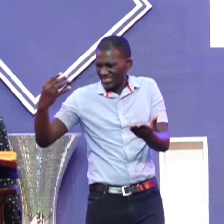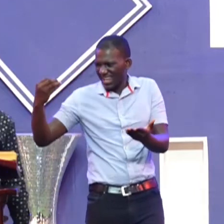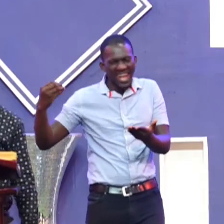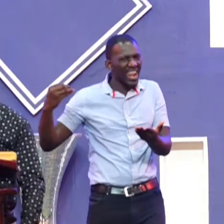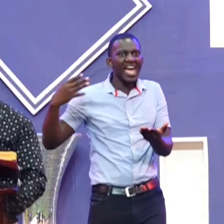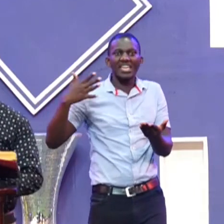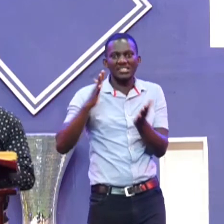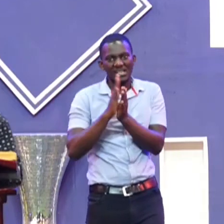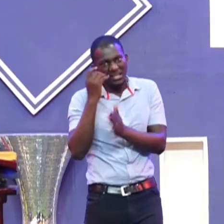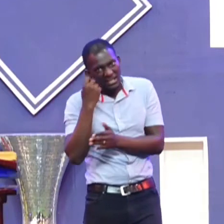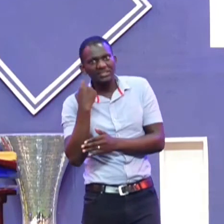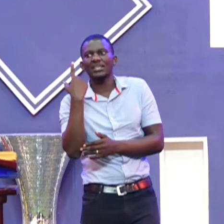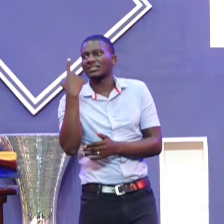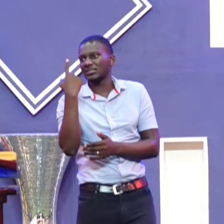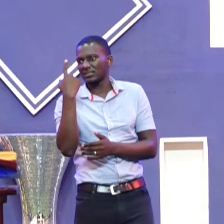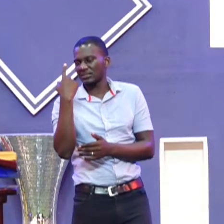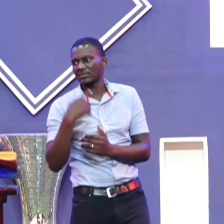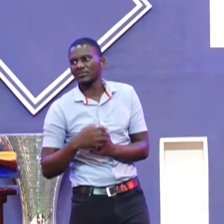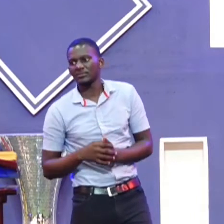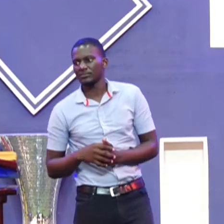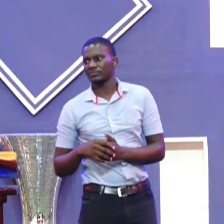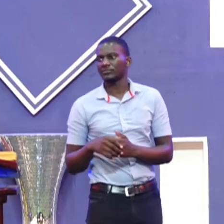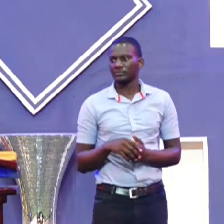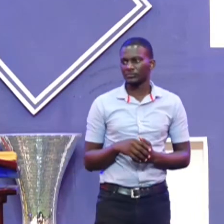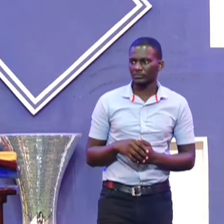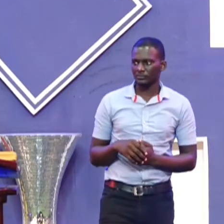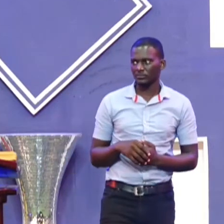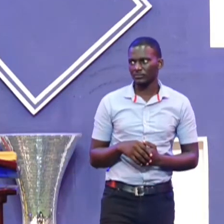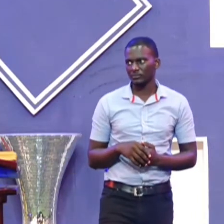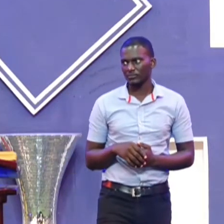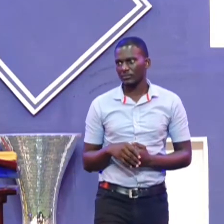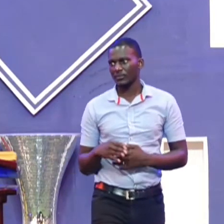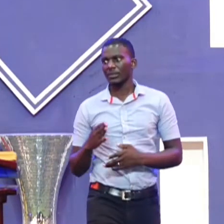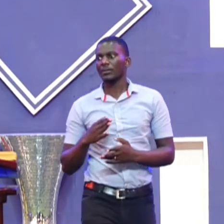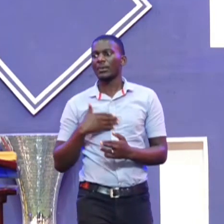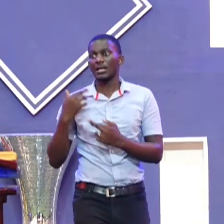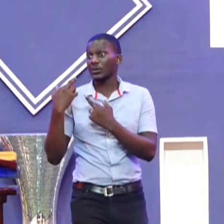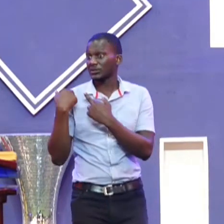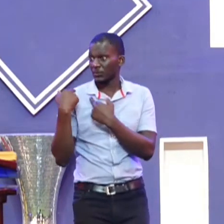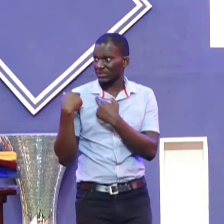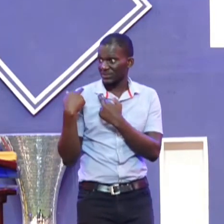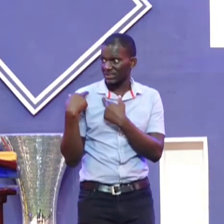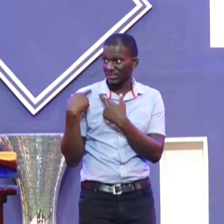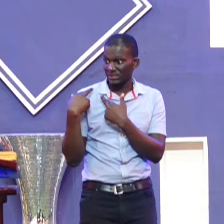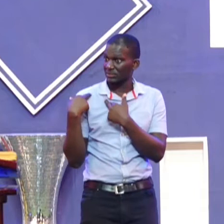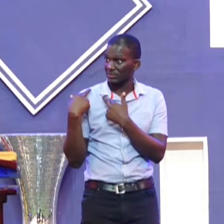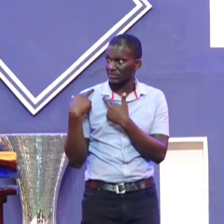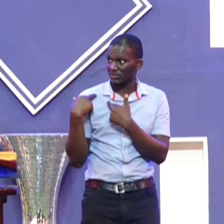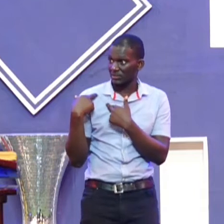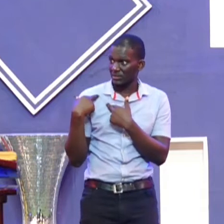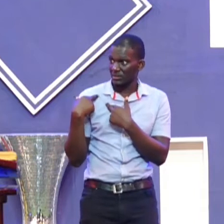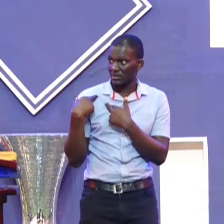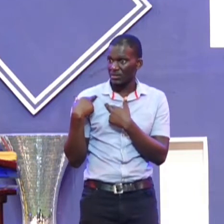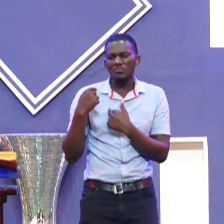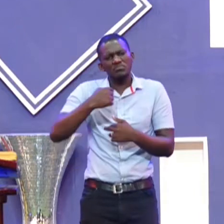kireta ekutegeera eryoyo atategeera my responsibility obuvunanyizibwa bwange how